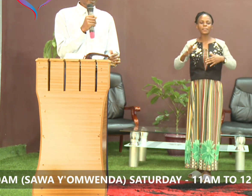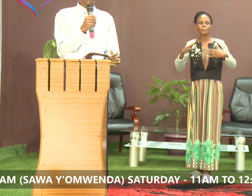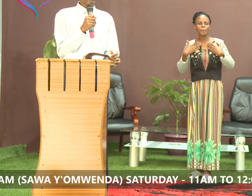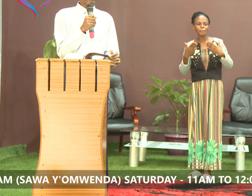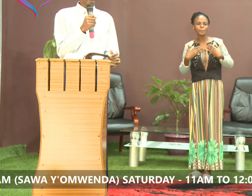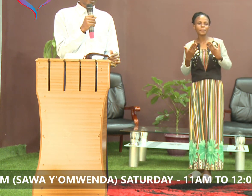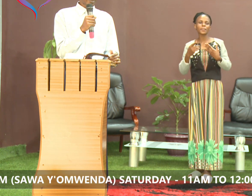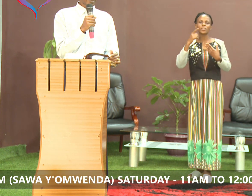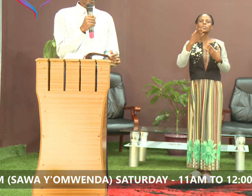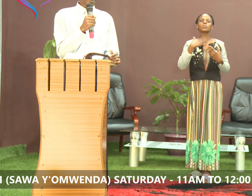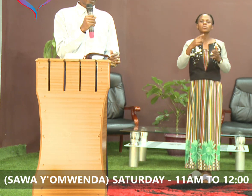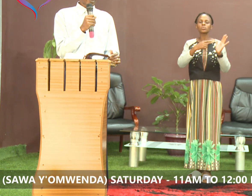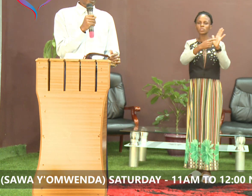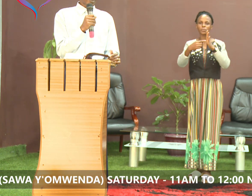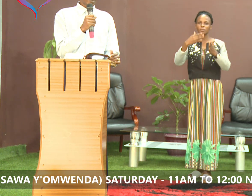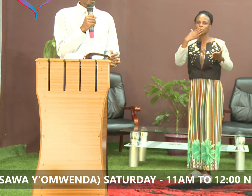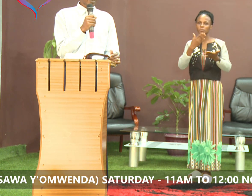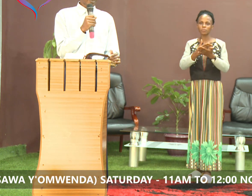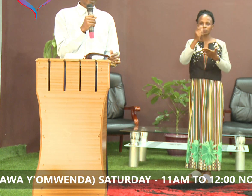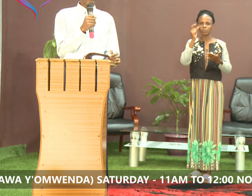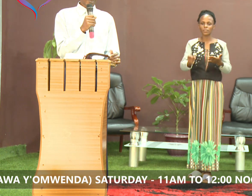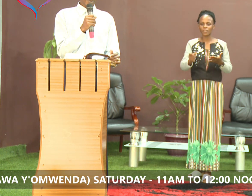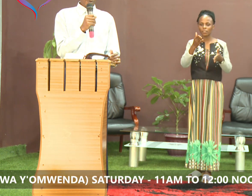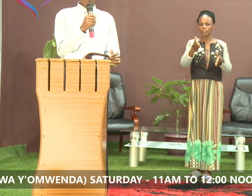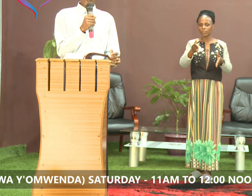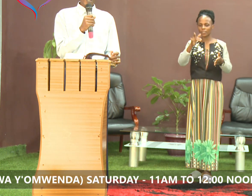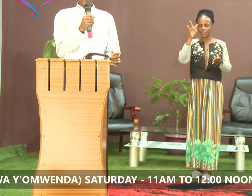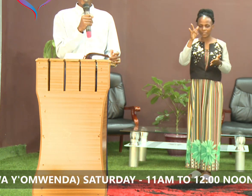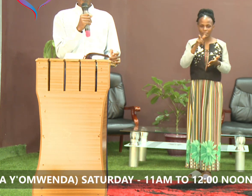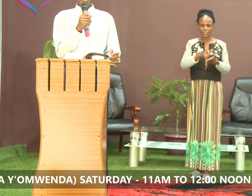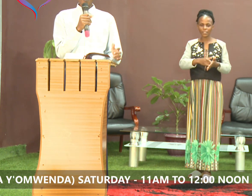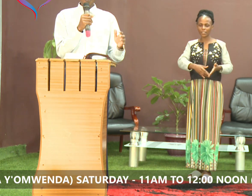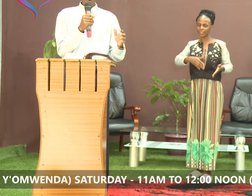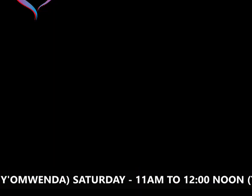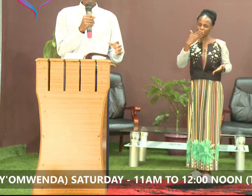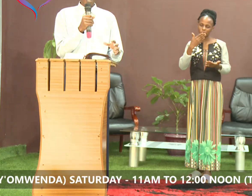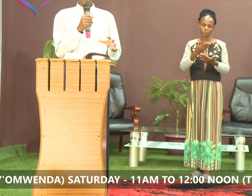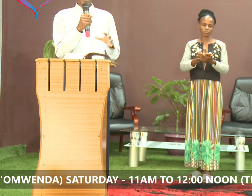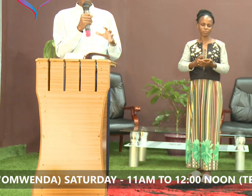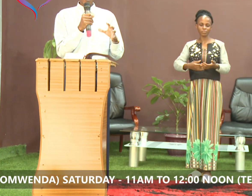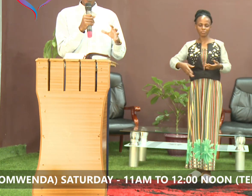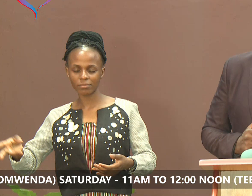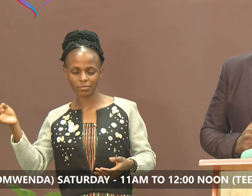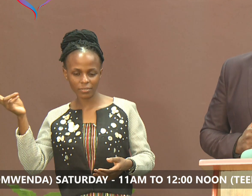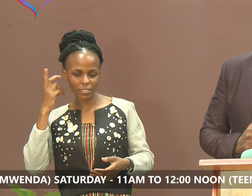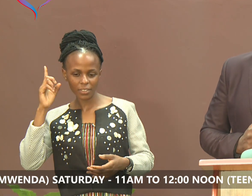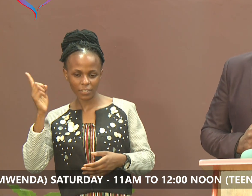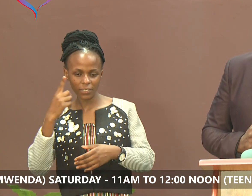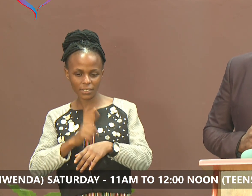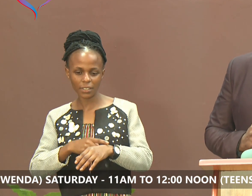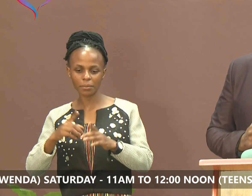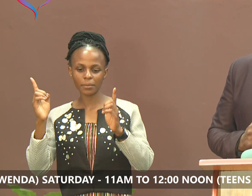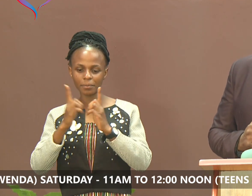show them that you're a good person. Now there's that rapport listening. Waliyo neyo gye tuyise rapport. Nga bw'osanga omuntu